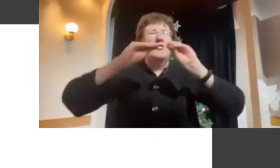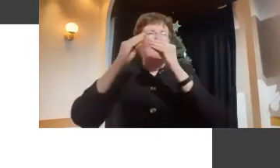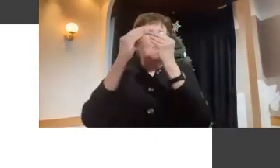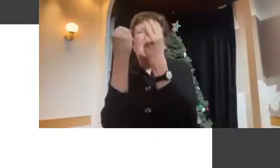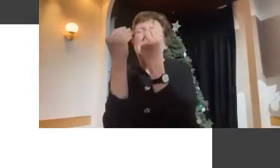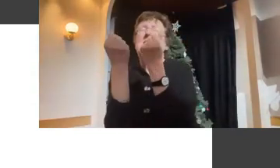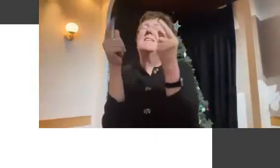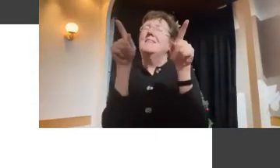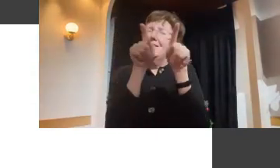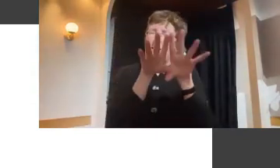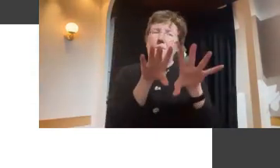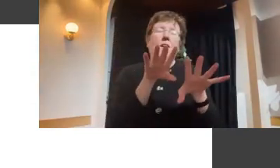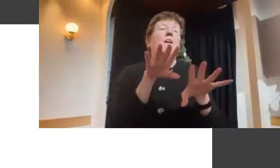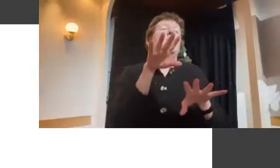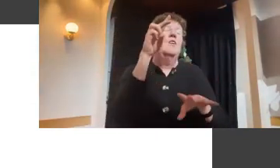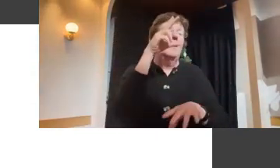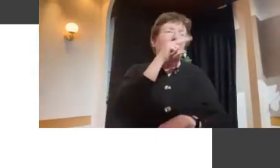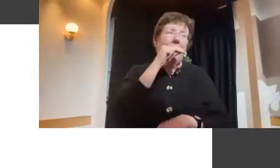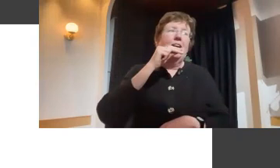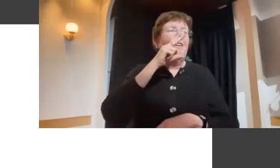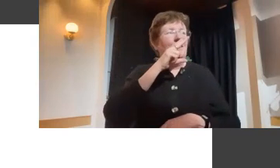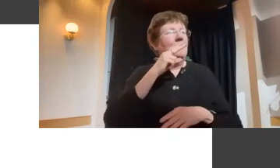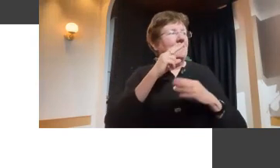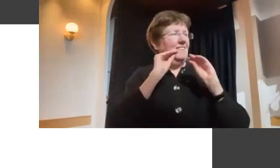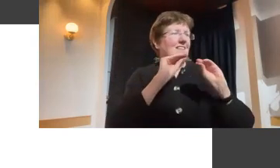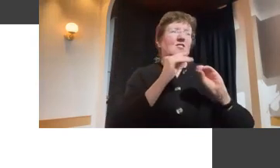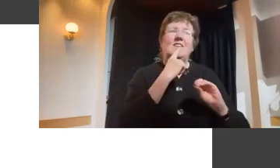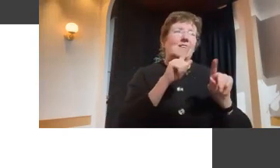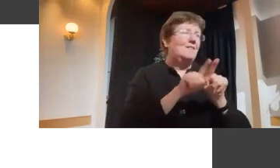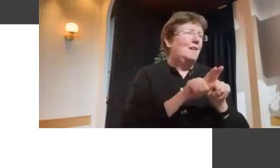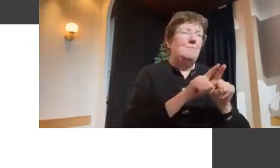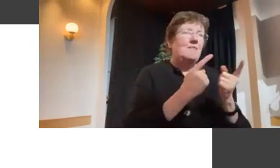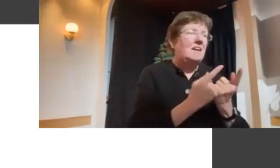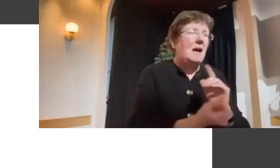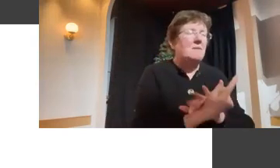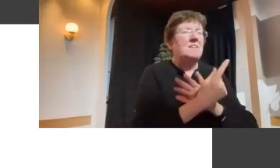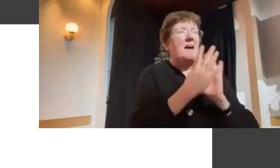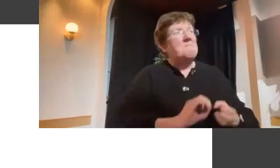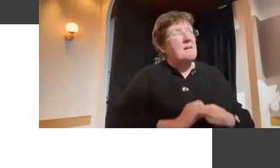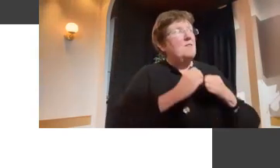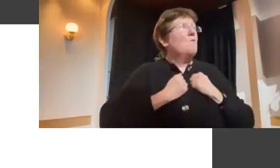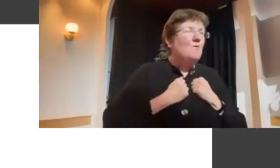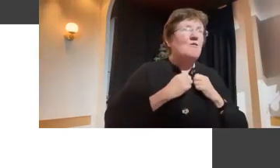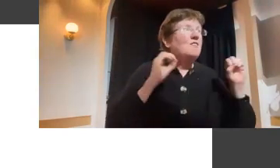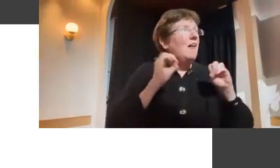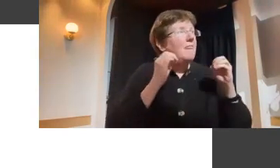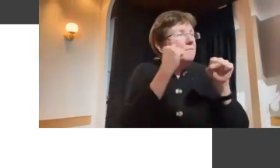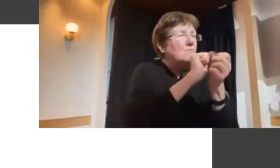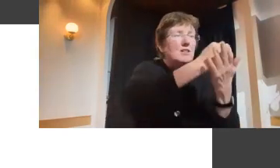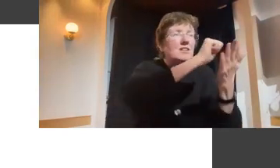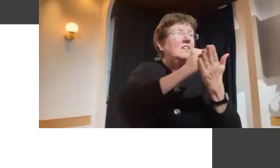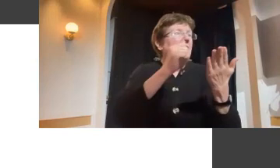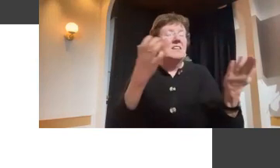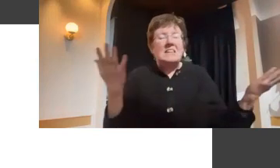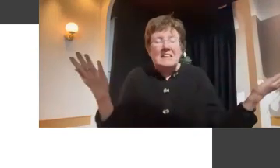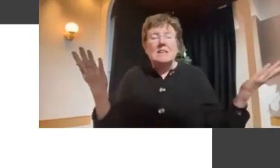And in terms of materials and resources, we also see the same challenges for both Gaelic teachers. Say the same, we don't have enough resources, we don't have